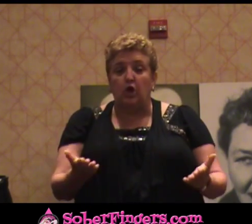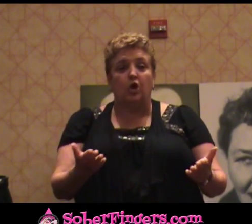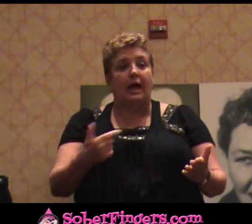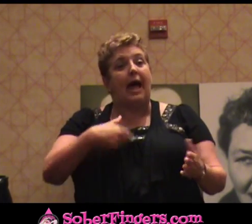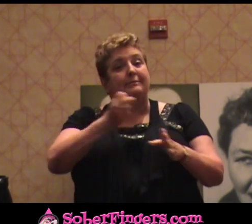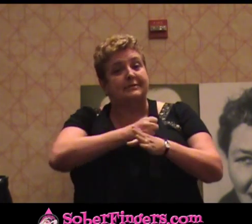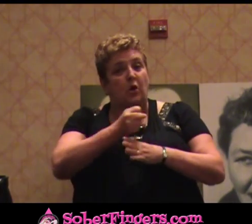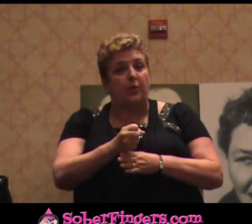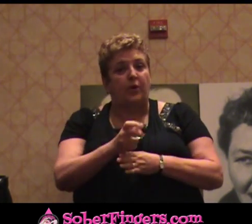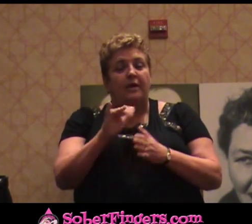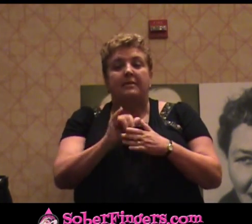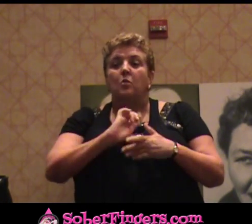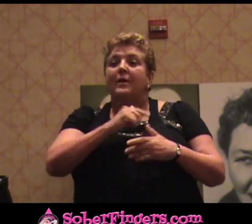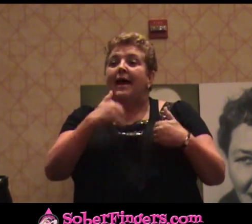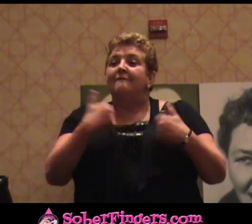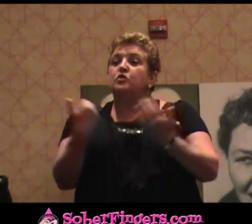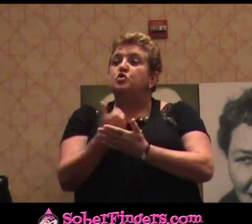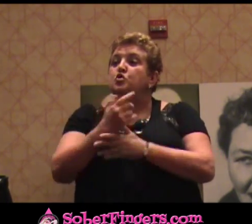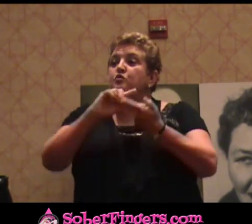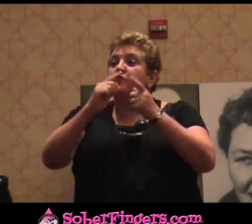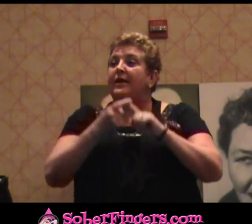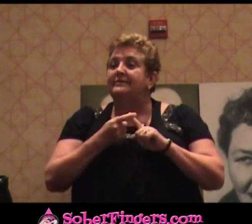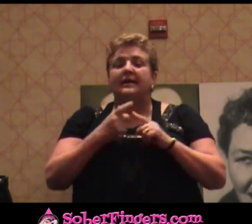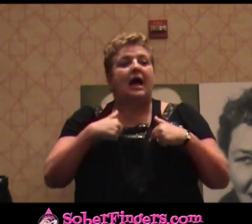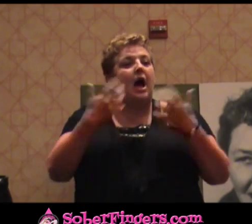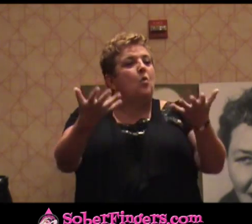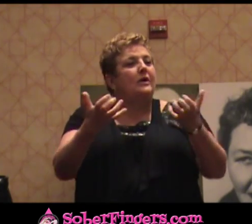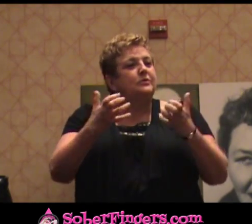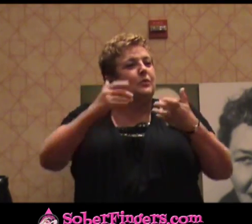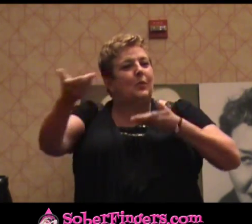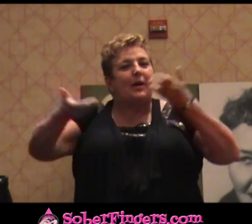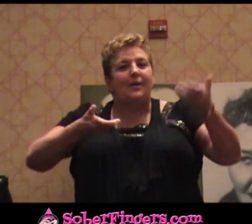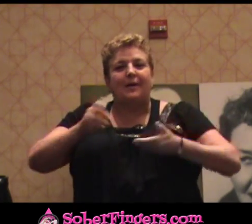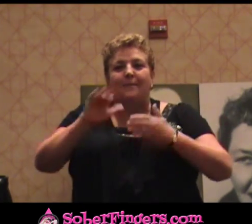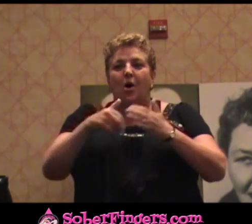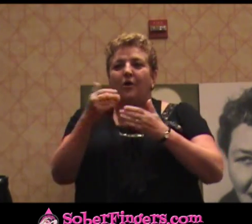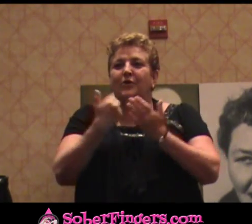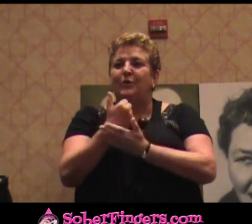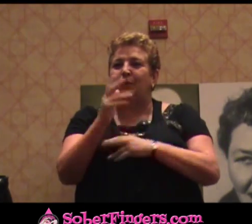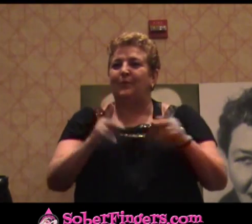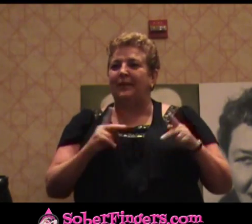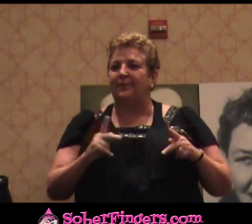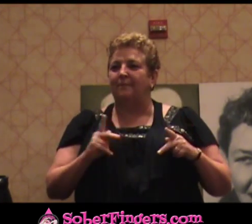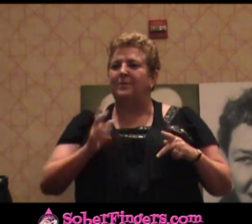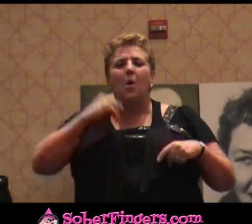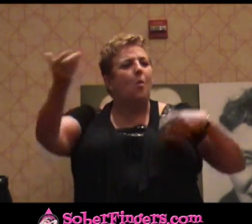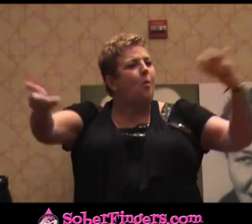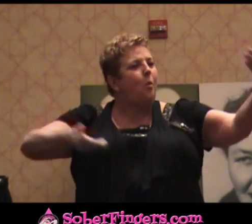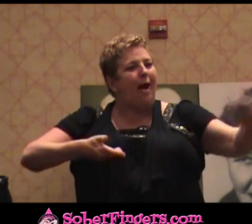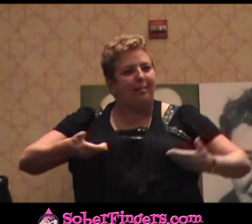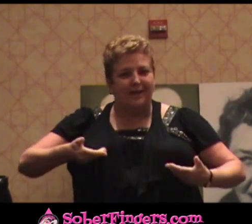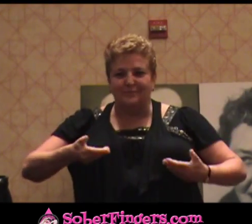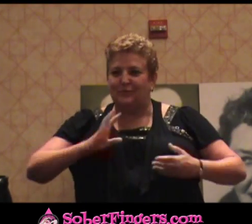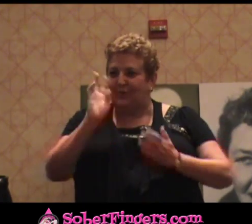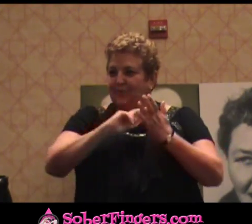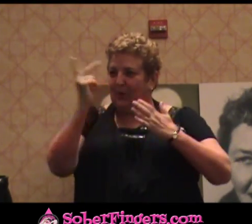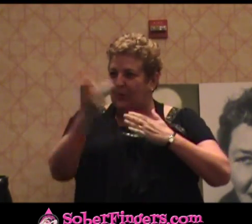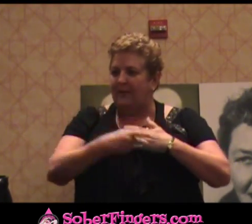are new friends in the house. And I want to welcome anyone who's new. Welcome to the program of Alcoholics Anonymous. And I want to welcome you